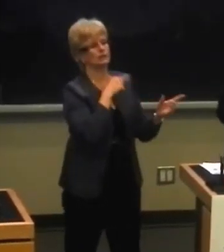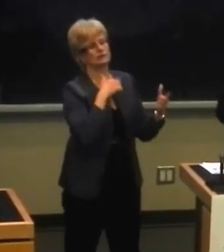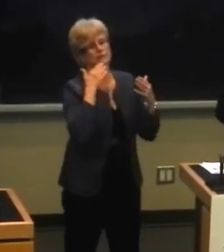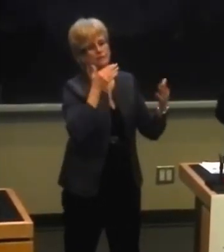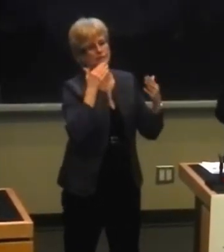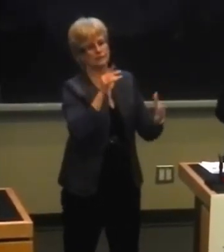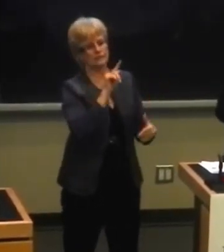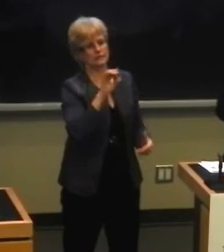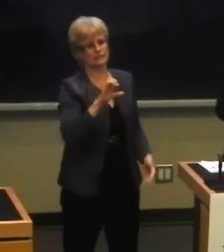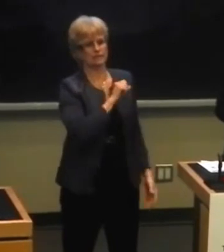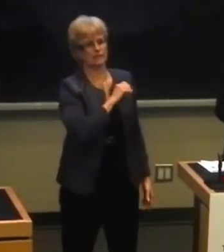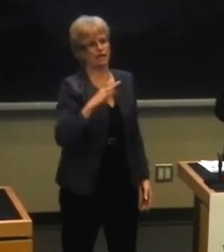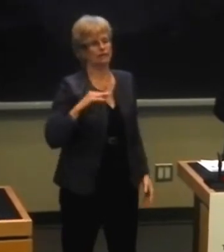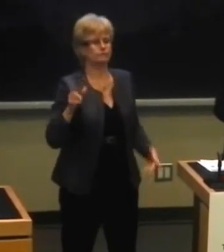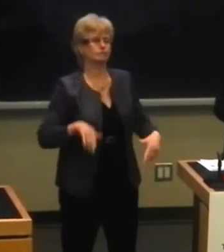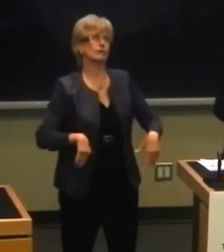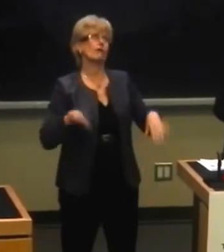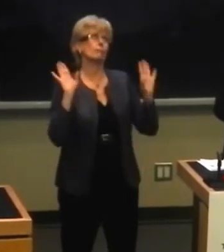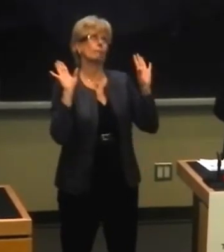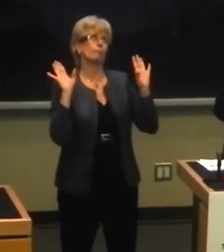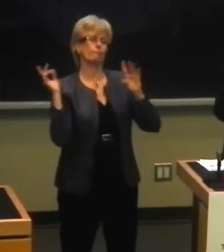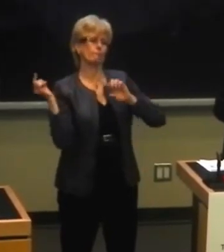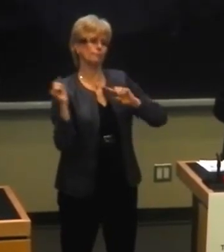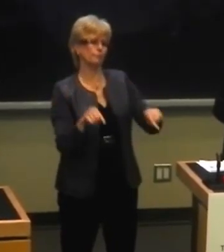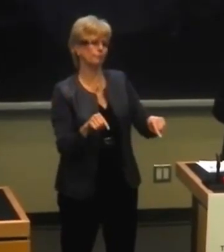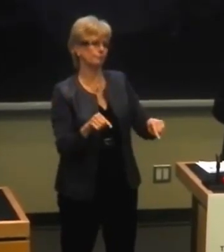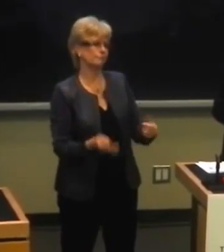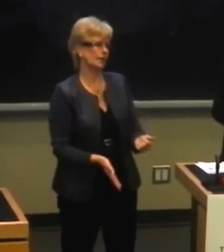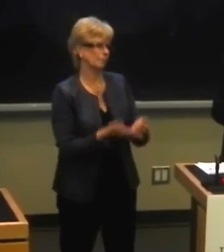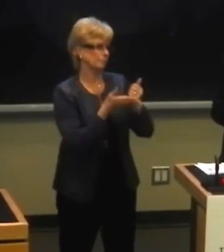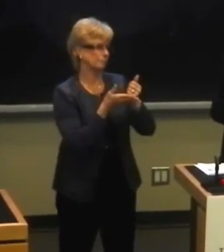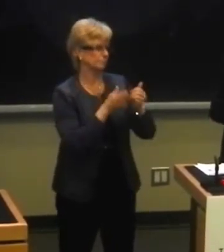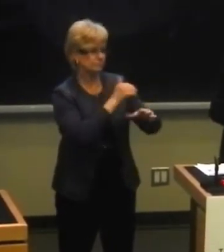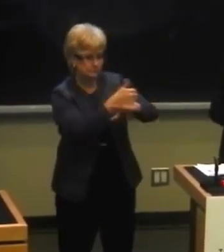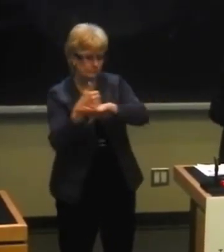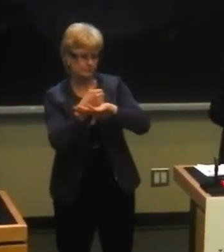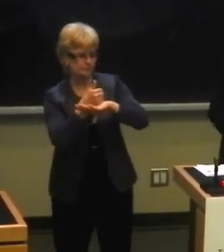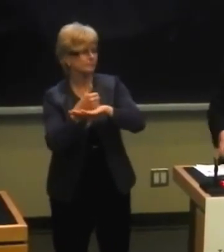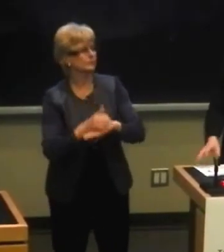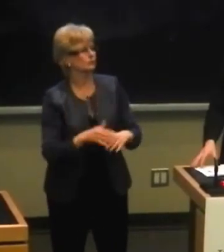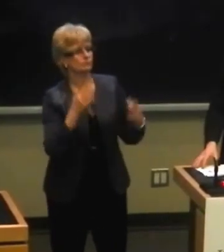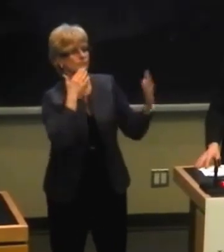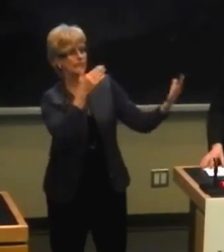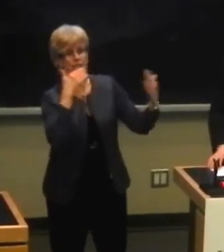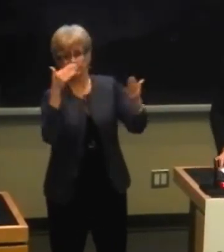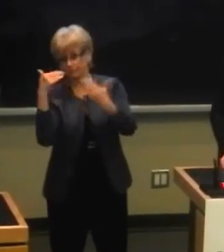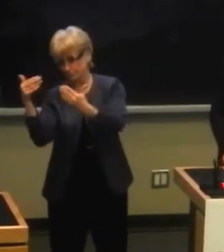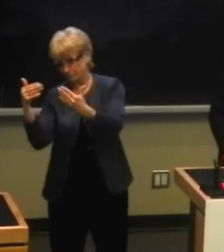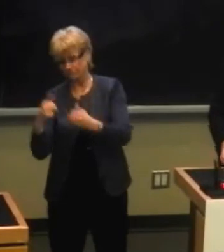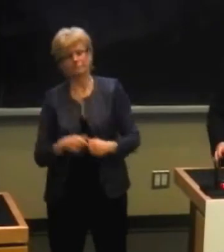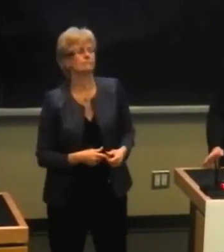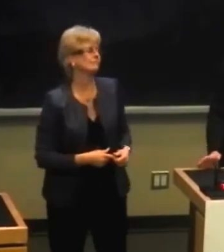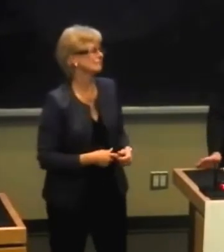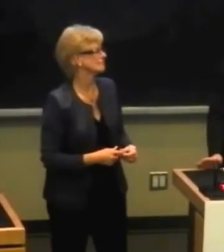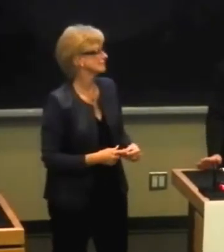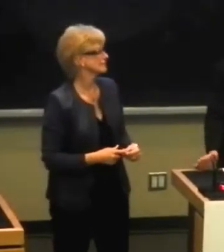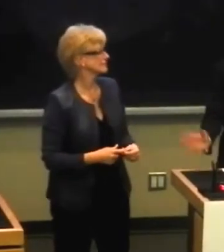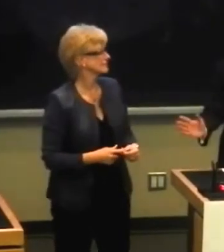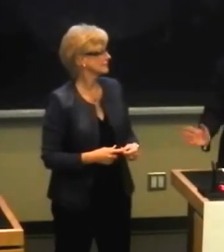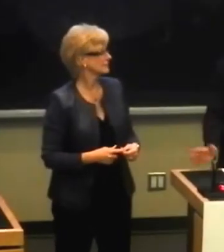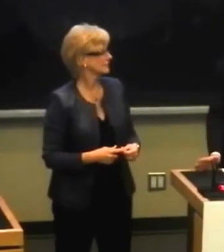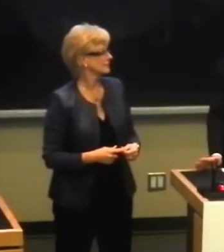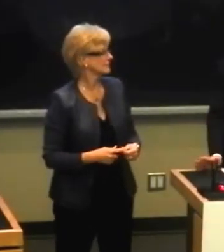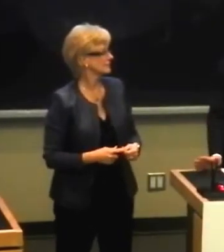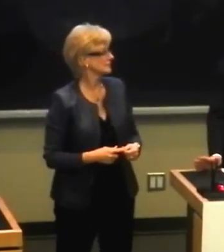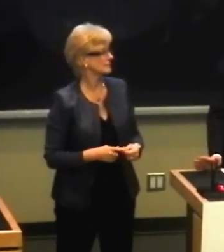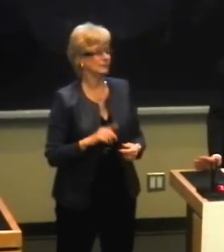the TTC staff who've given up their time to come and set all this up. So a few thank yous, first of all. So, as